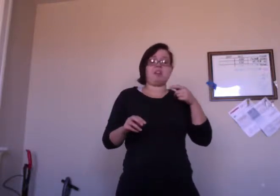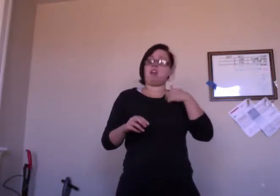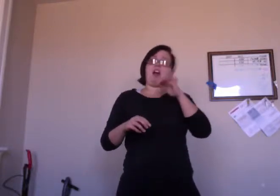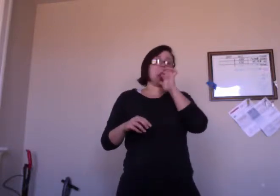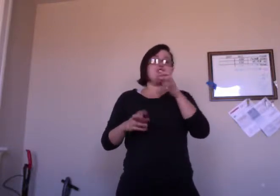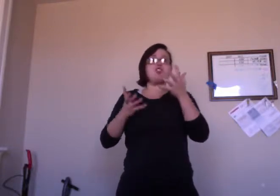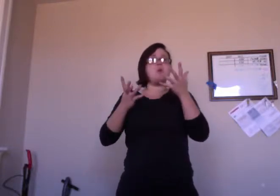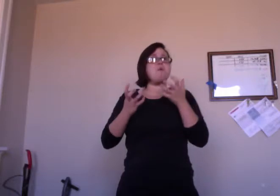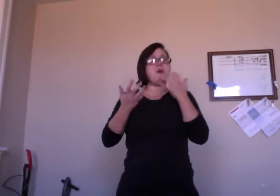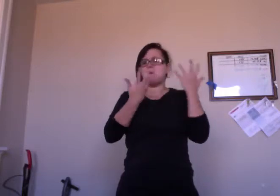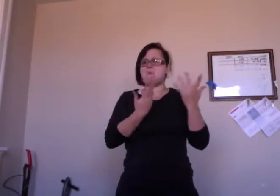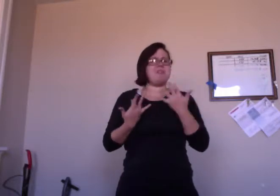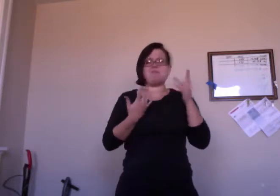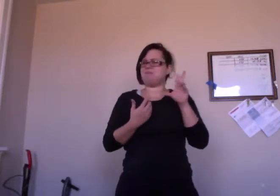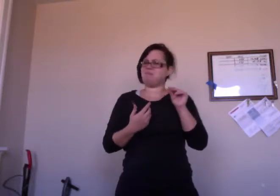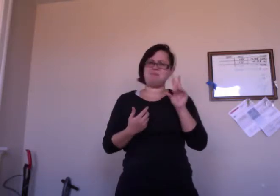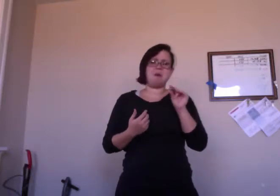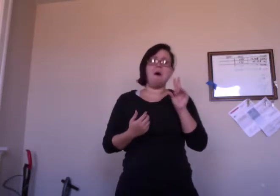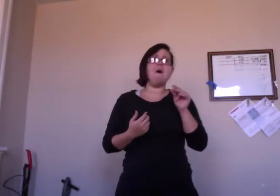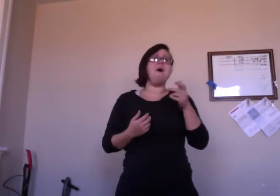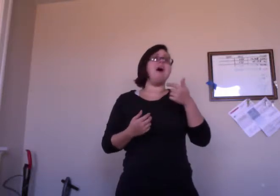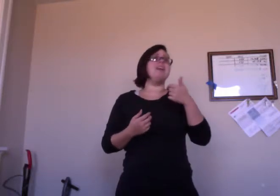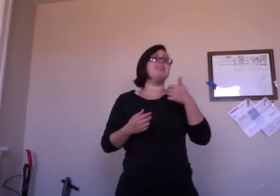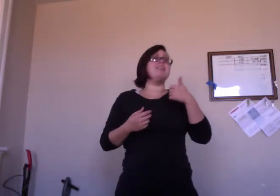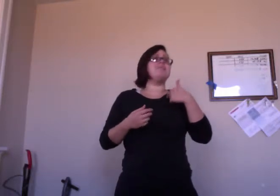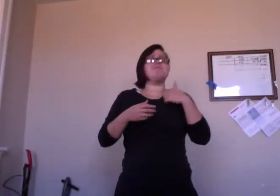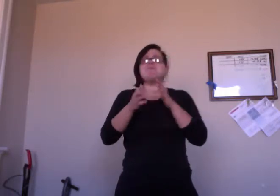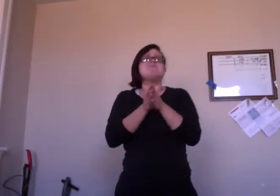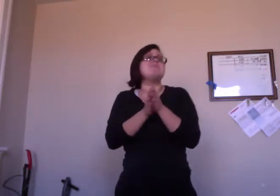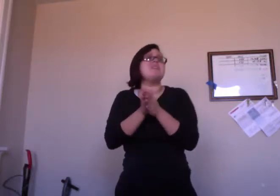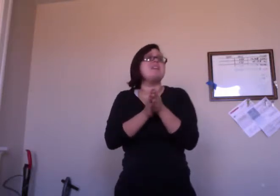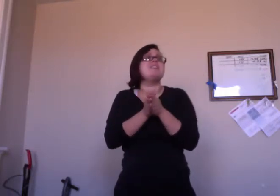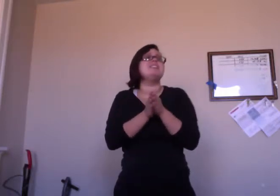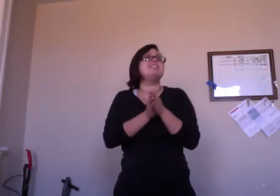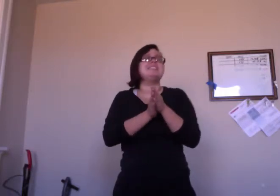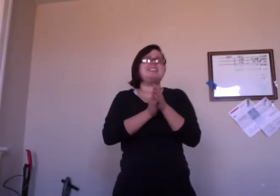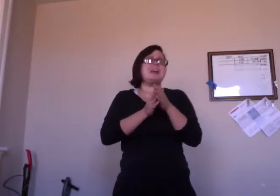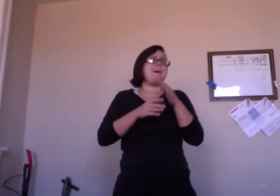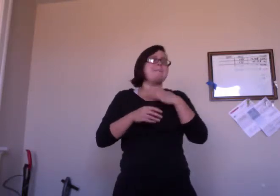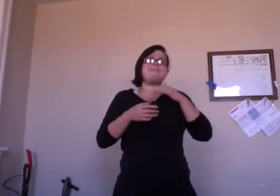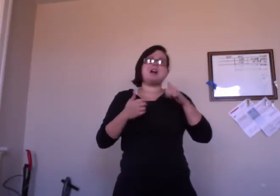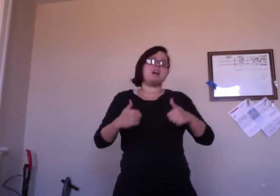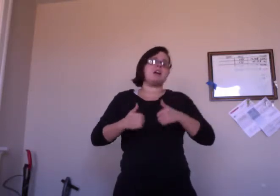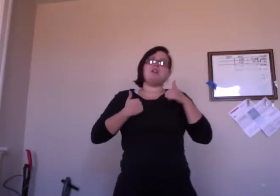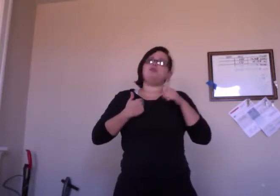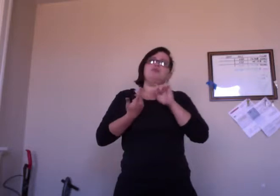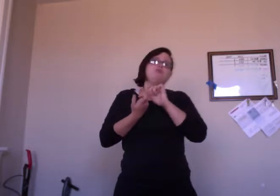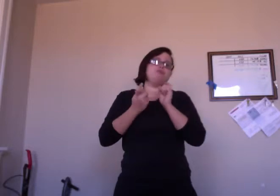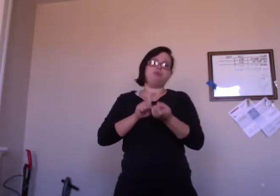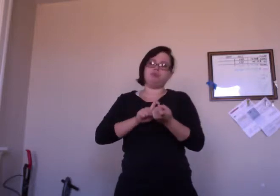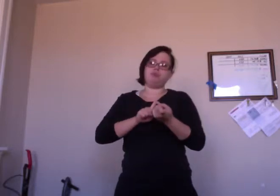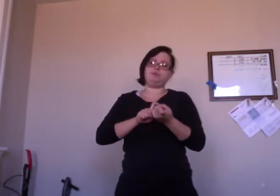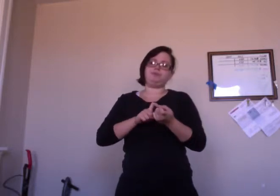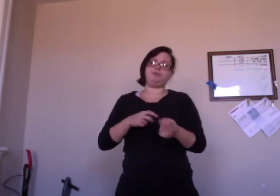life. And that urgency, that purpose has really changed my life. The second thing I learned that day, and this is as